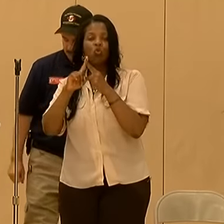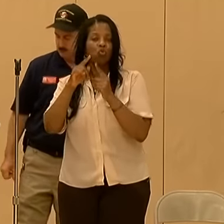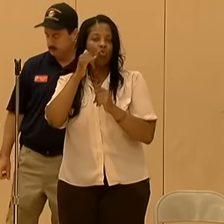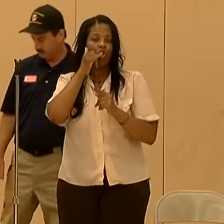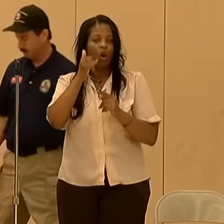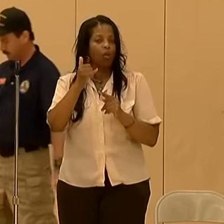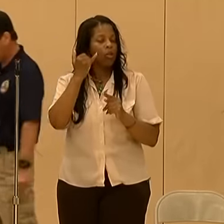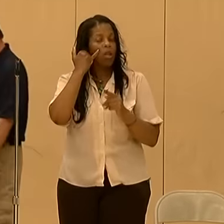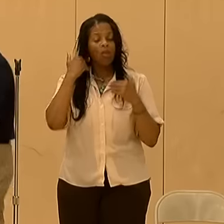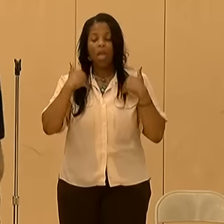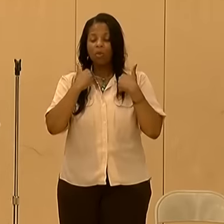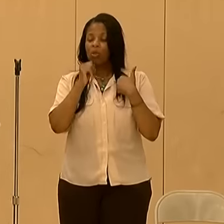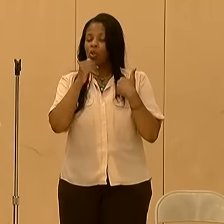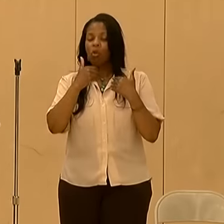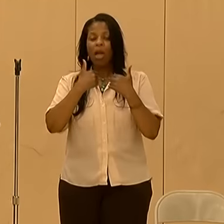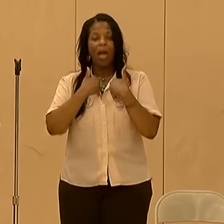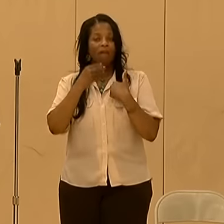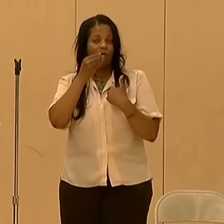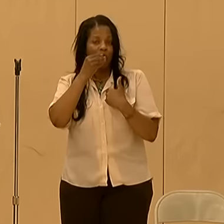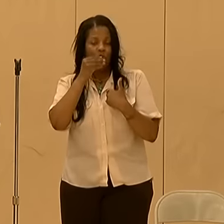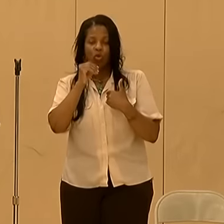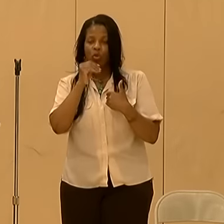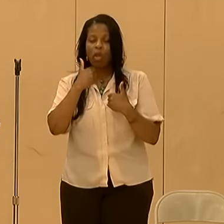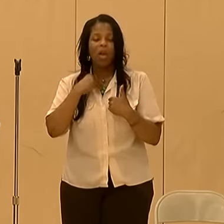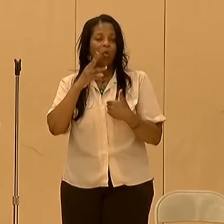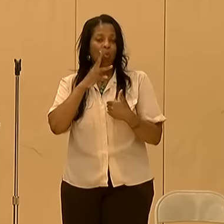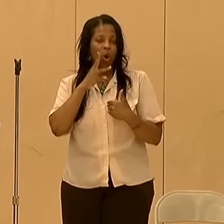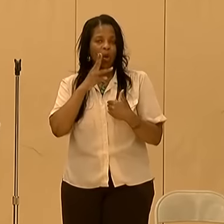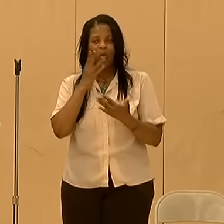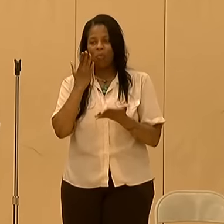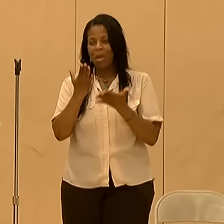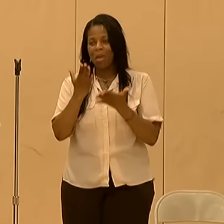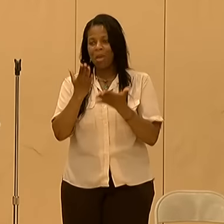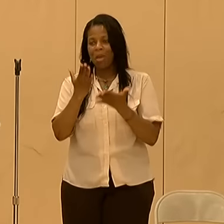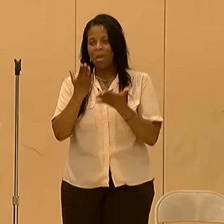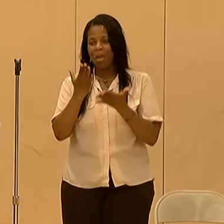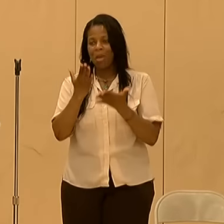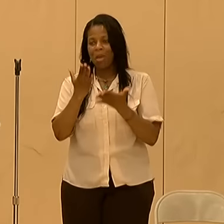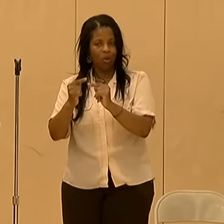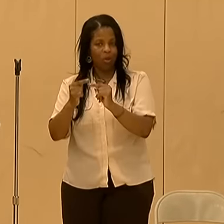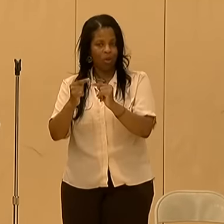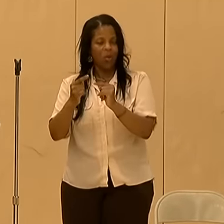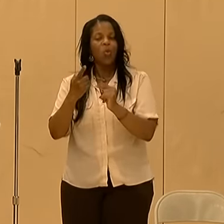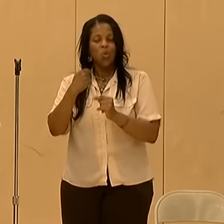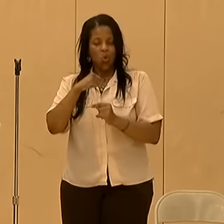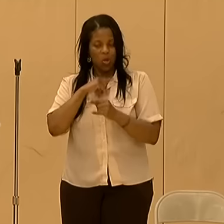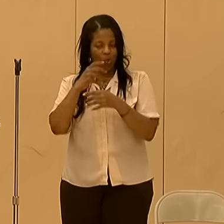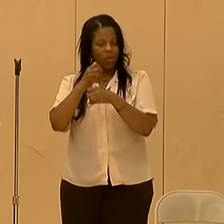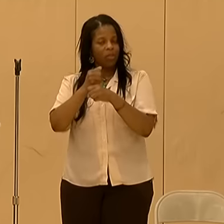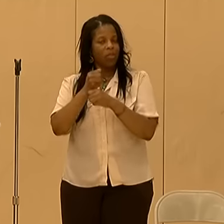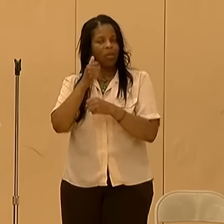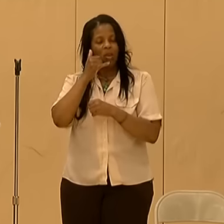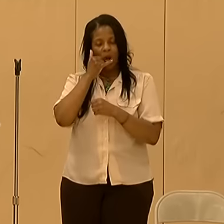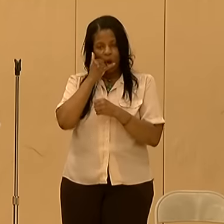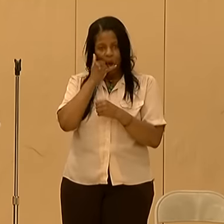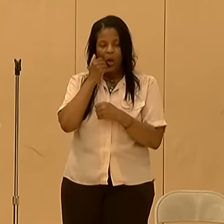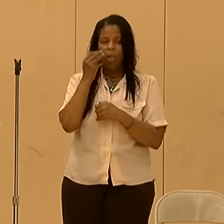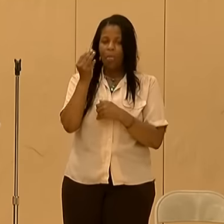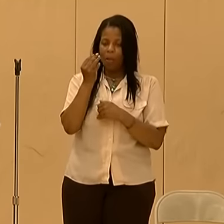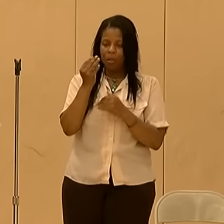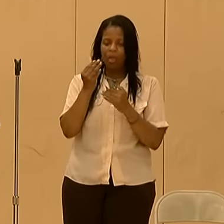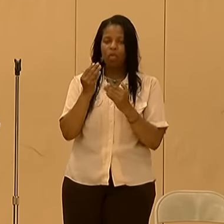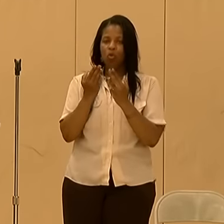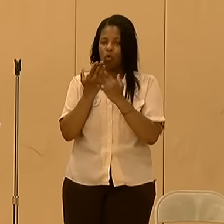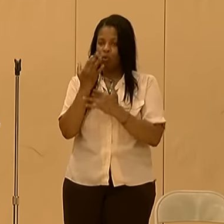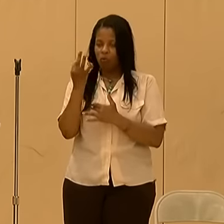they don't have water, that they may be injured. Those calls go through our dispatch. Our dispatch is open Monday through Friday, 8 a.m. to